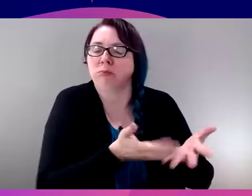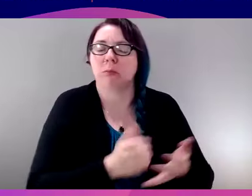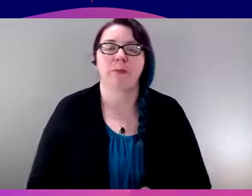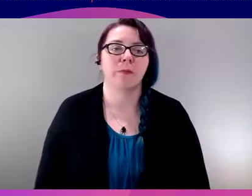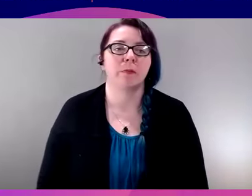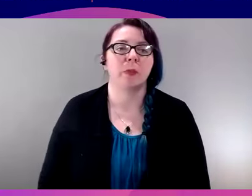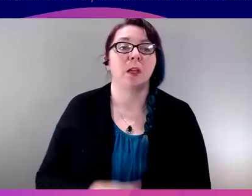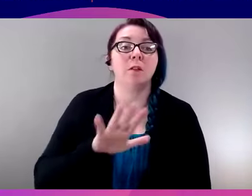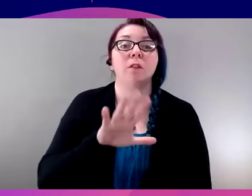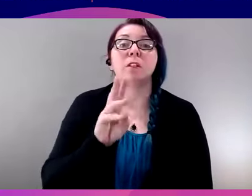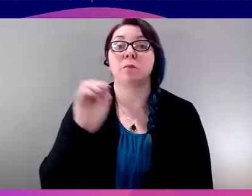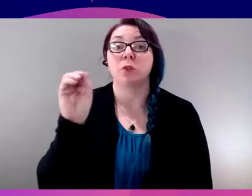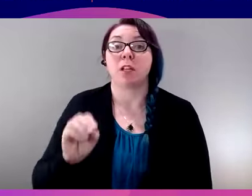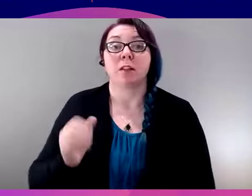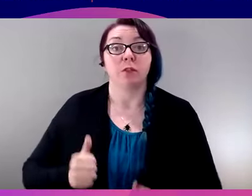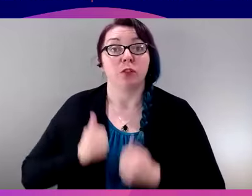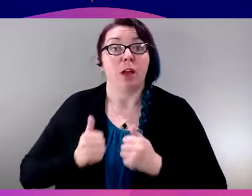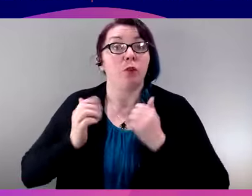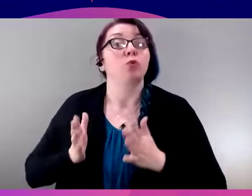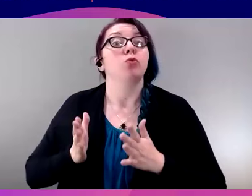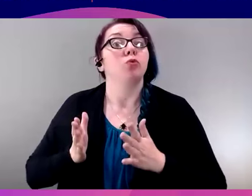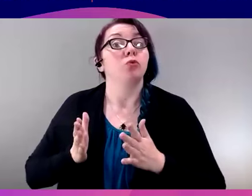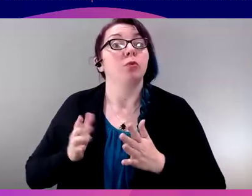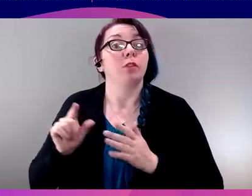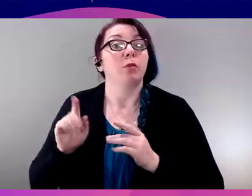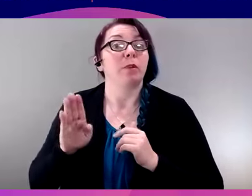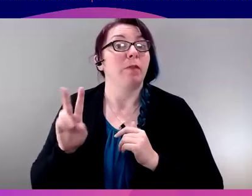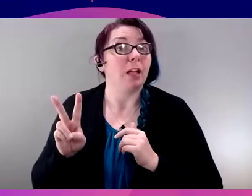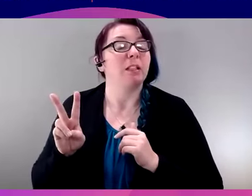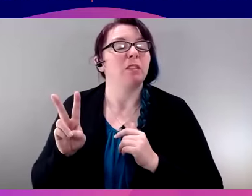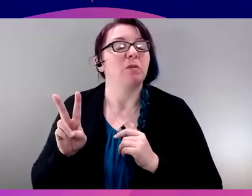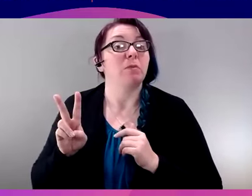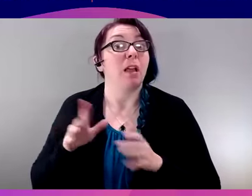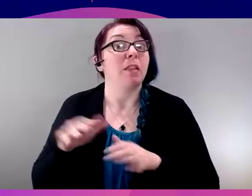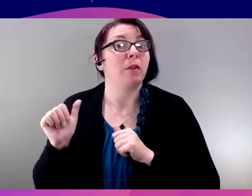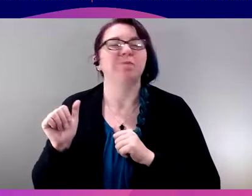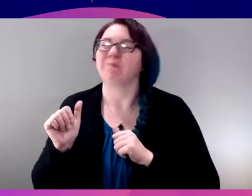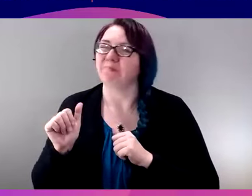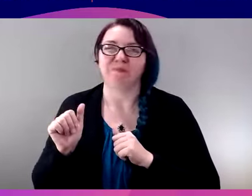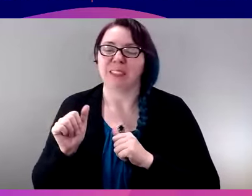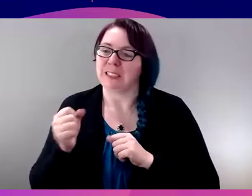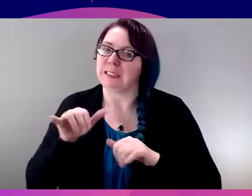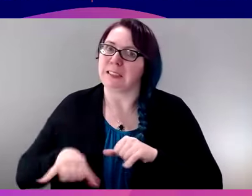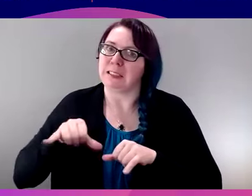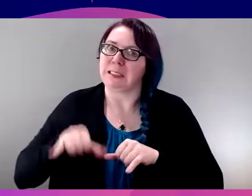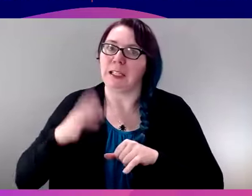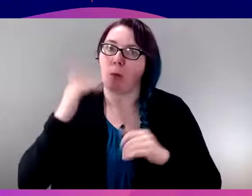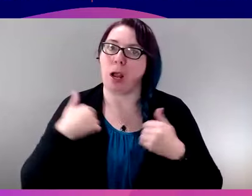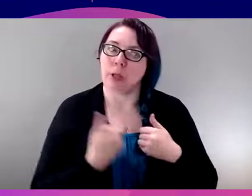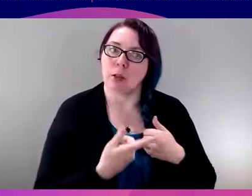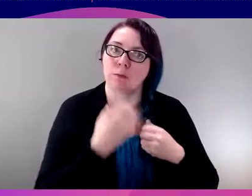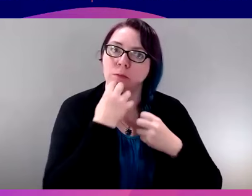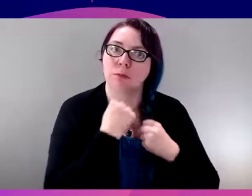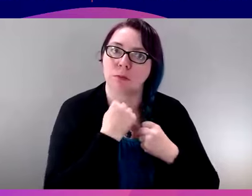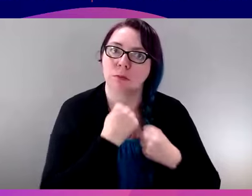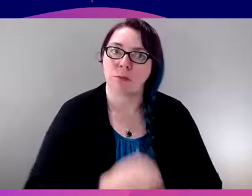survivors of gender-based violence delay leaving violence because they had an animal in the home. 1 in 3 survivors of